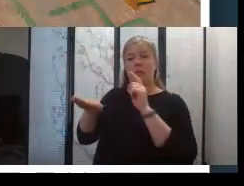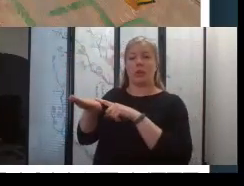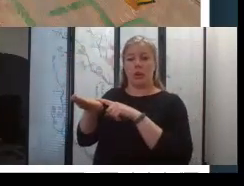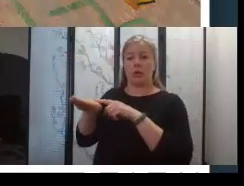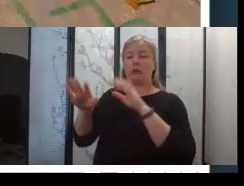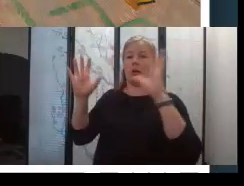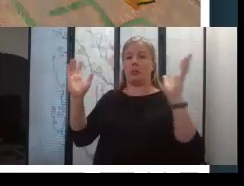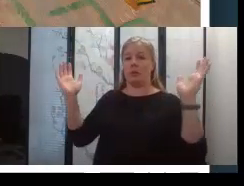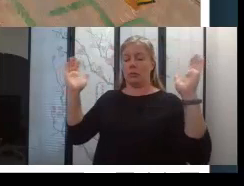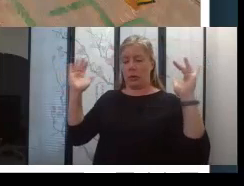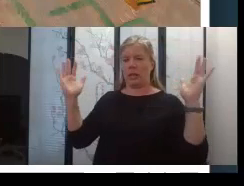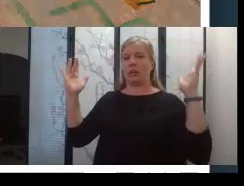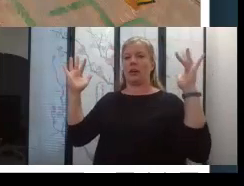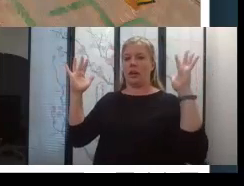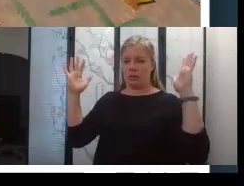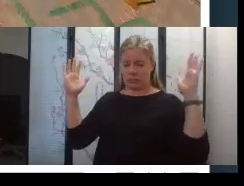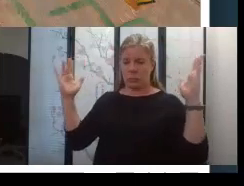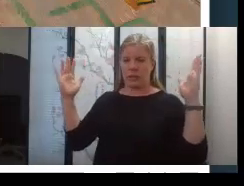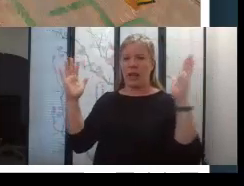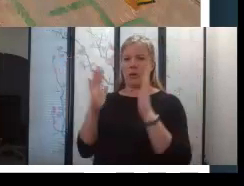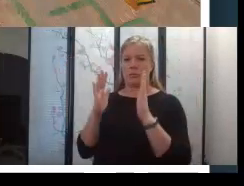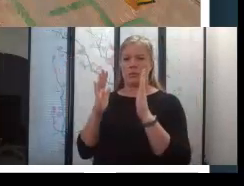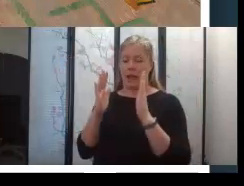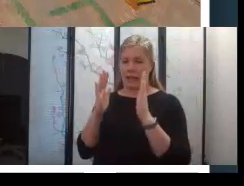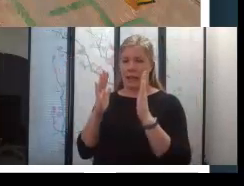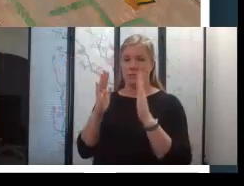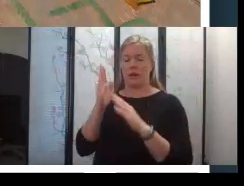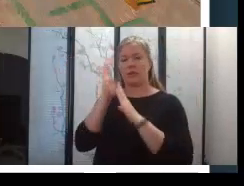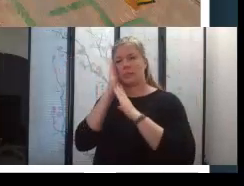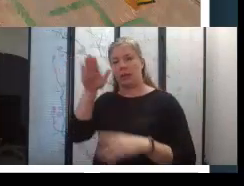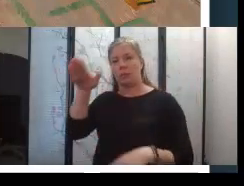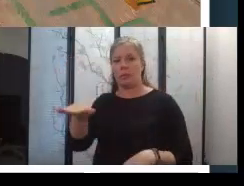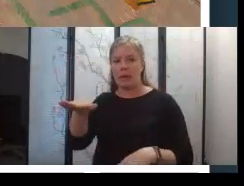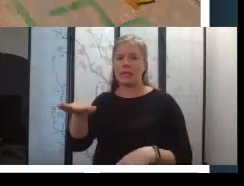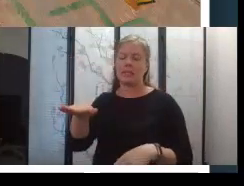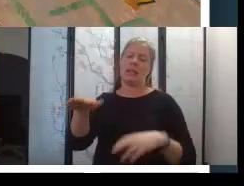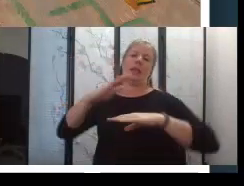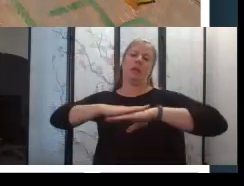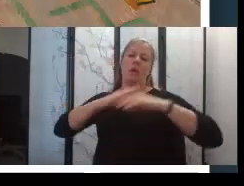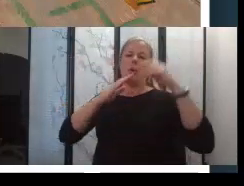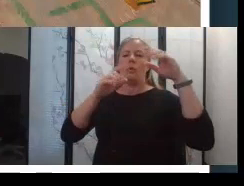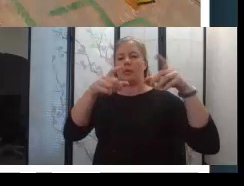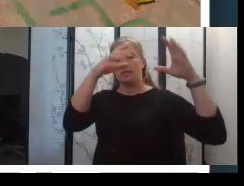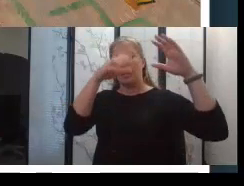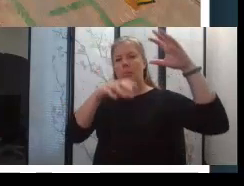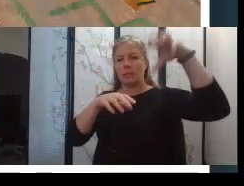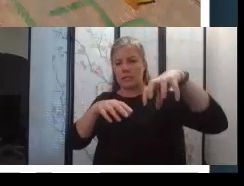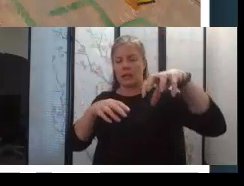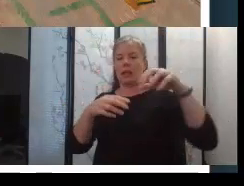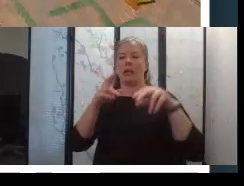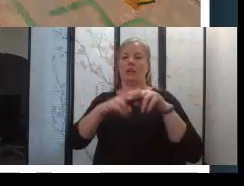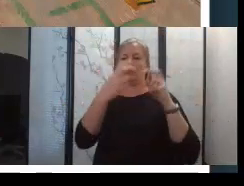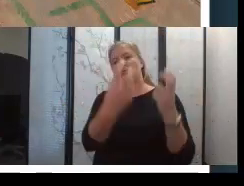And then you can go from working out to back in, right? Explaining where the bed is sitting, where the table